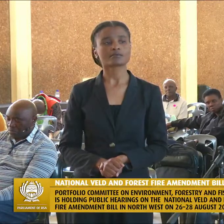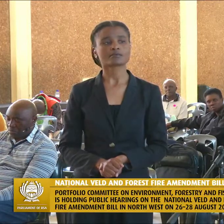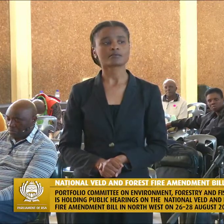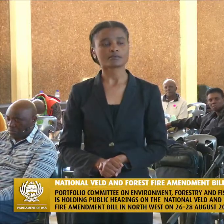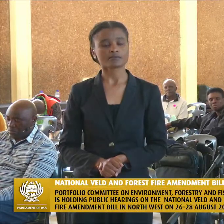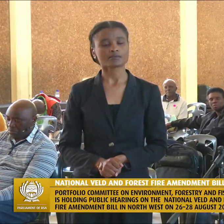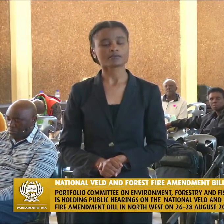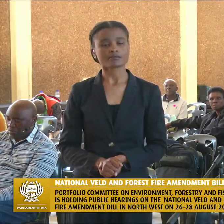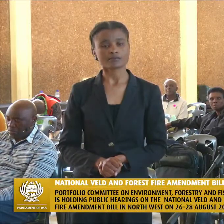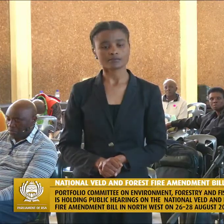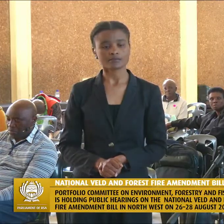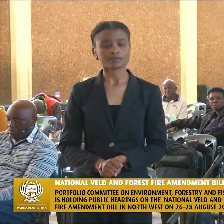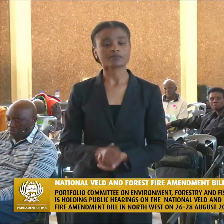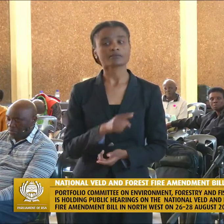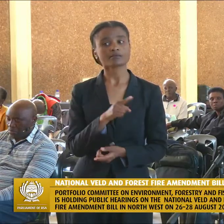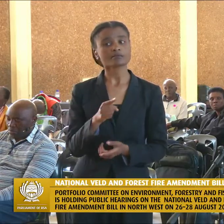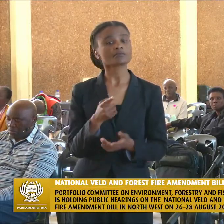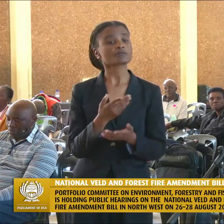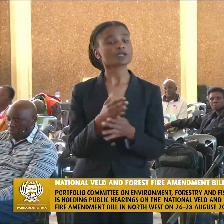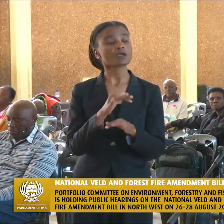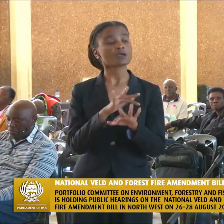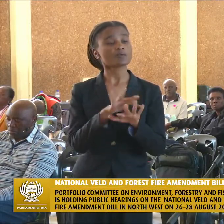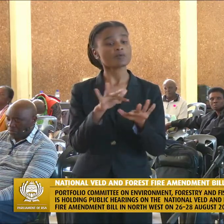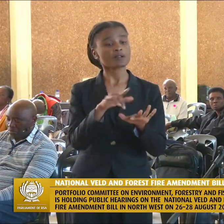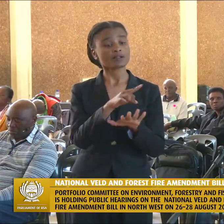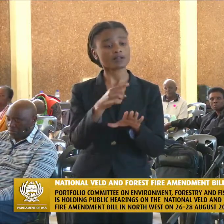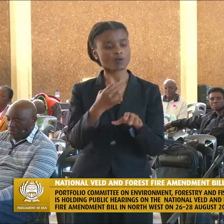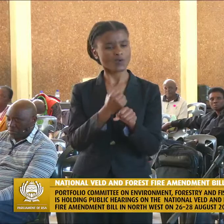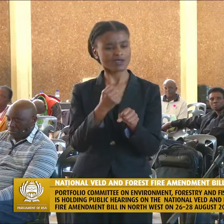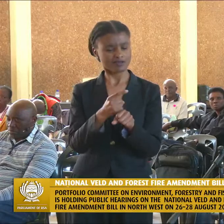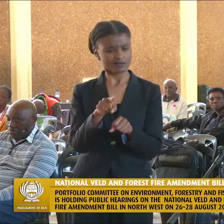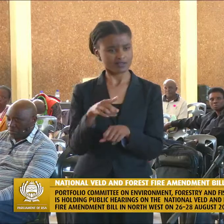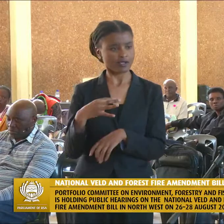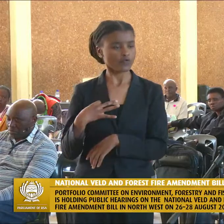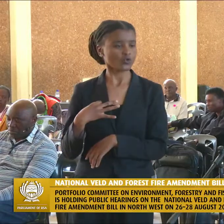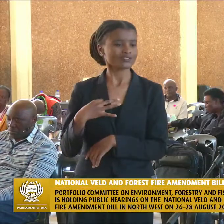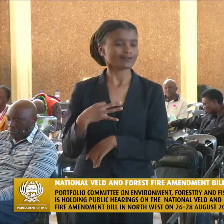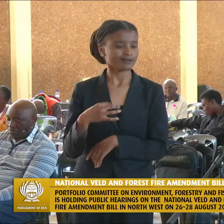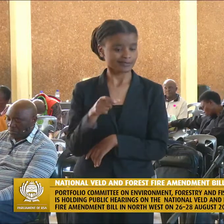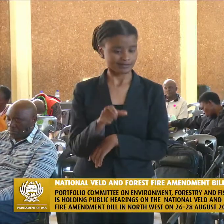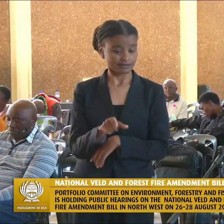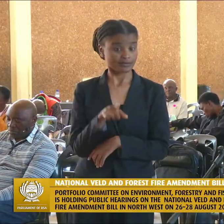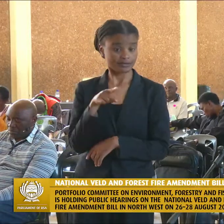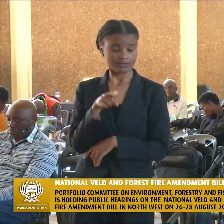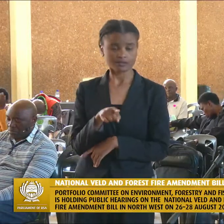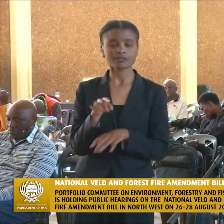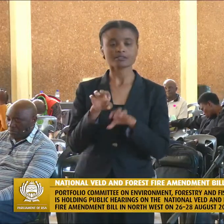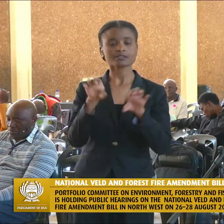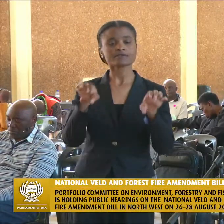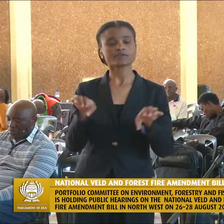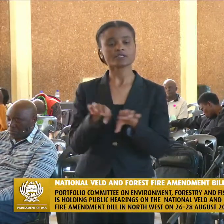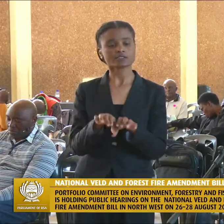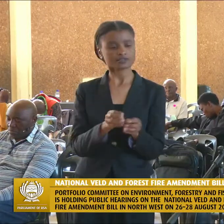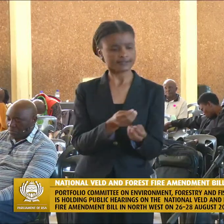who are volunteering for abatto baba few words